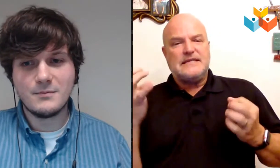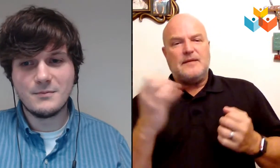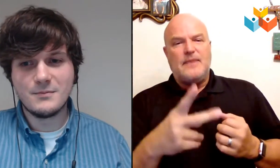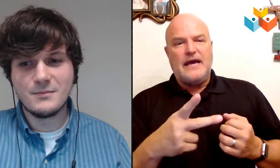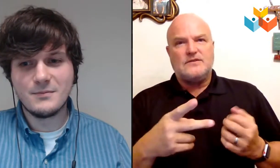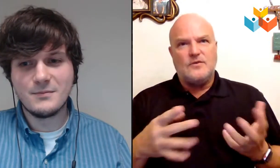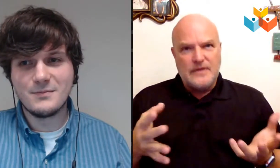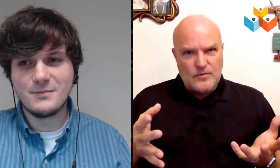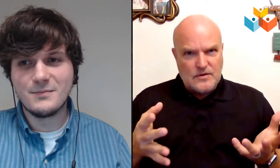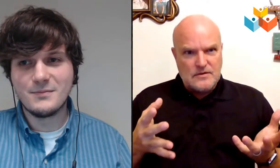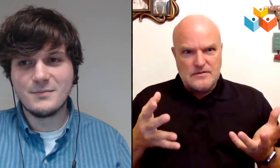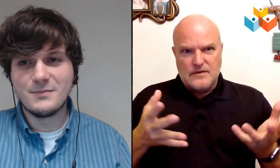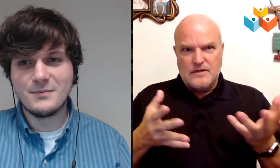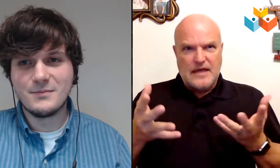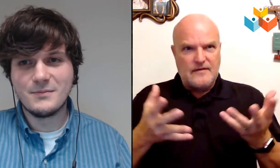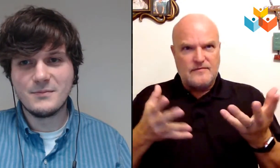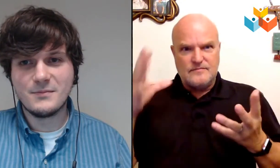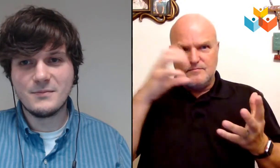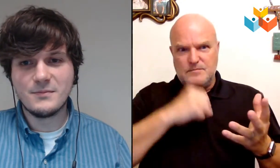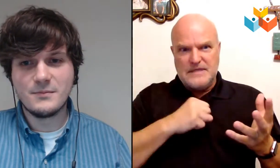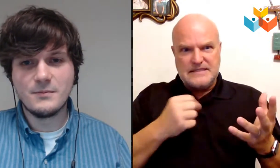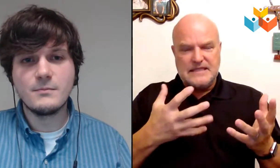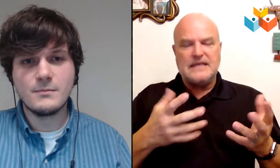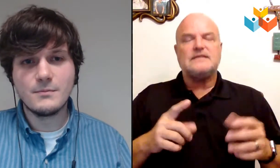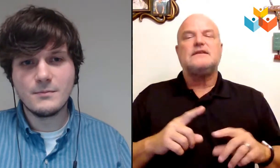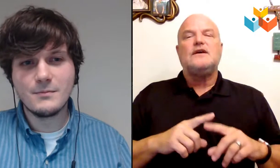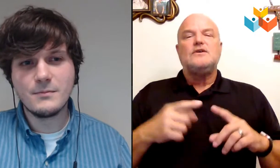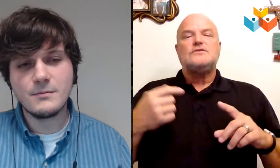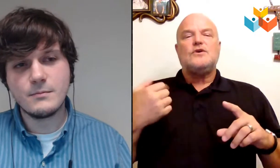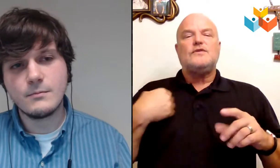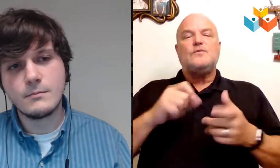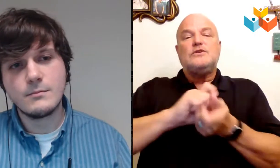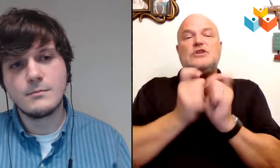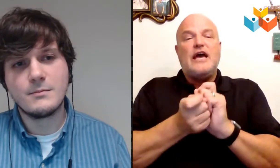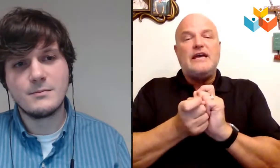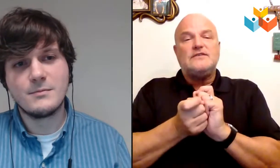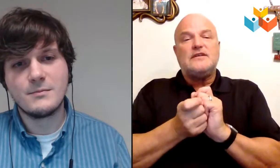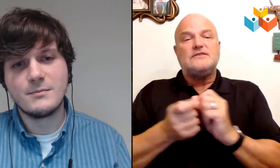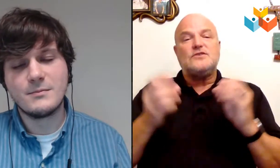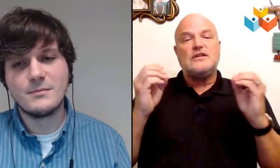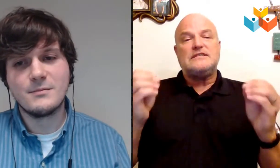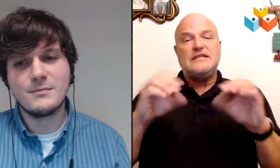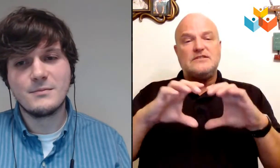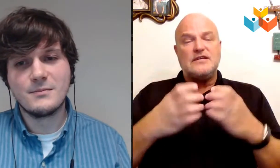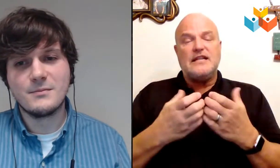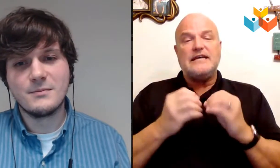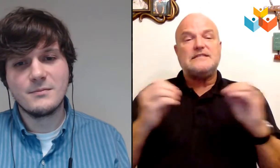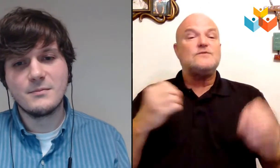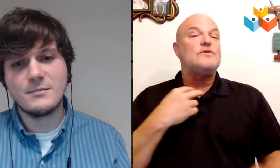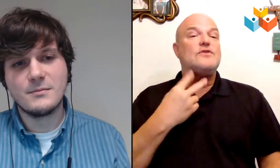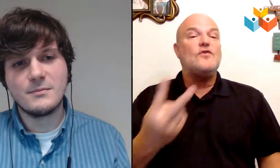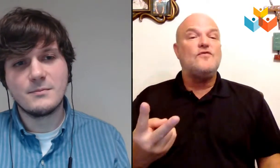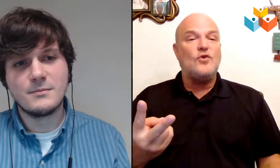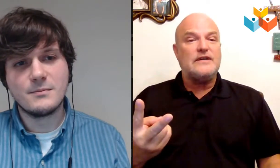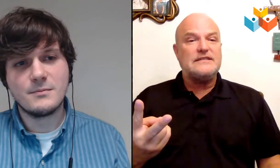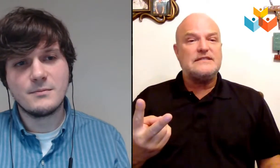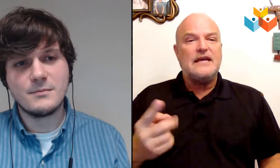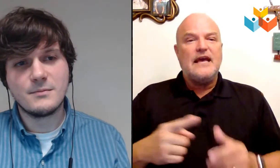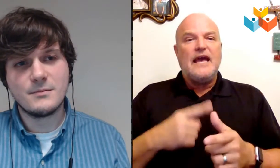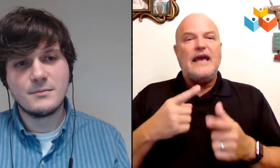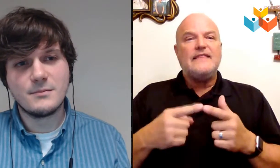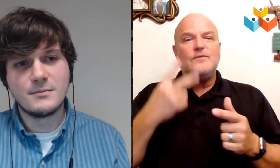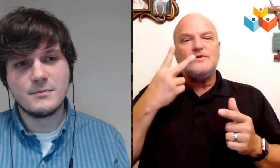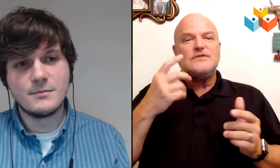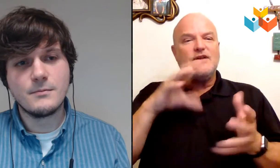if somebody signed back to them, they would kind of miss things. So then we changed and started teaching the classes with no